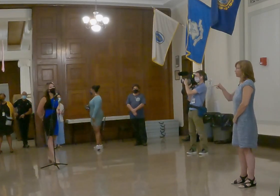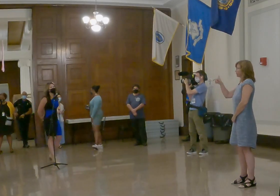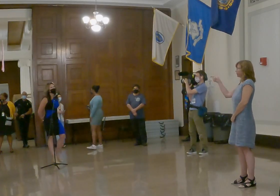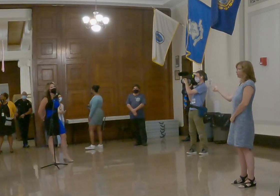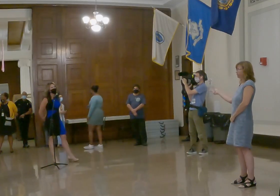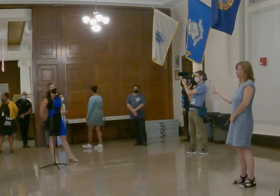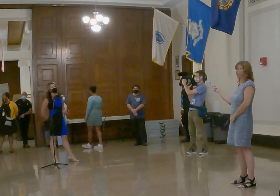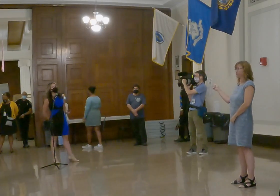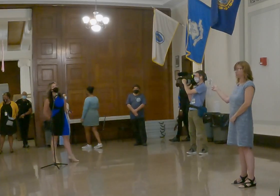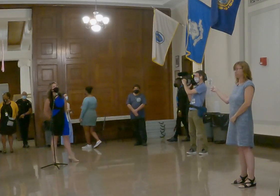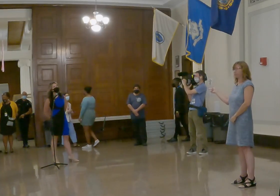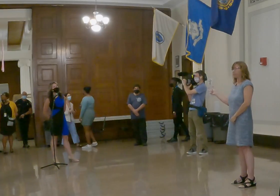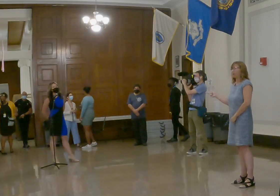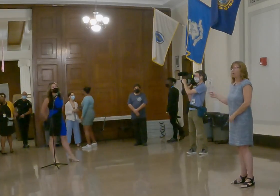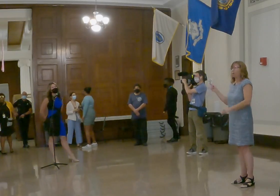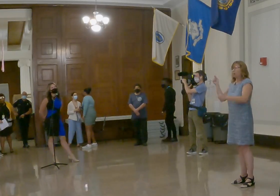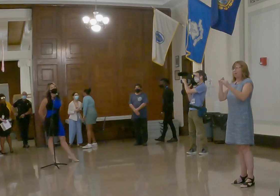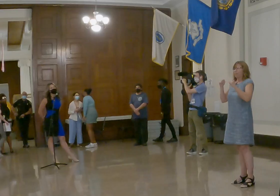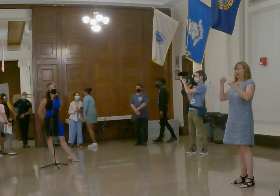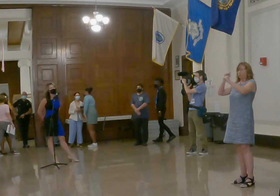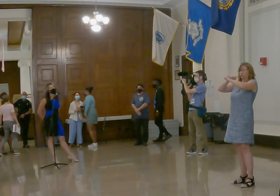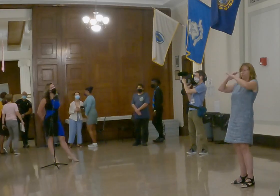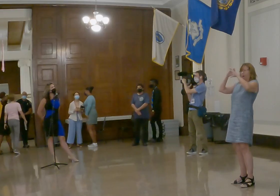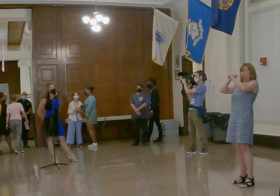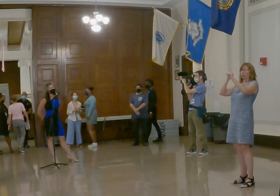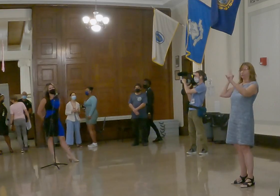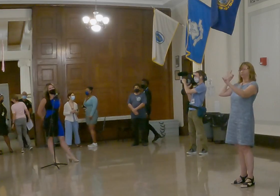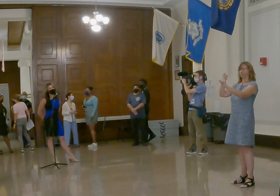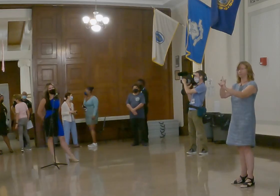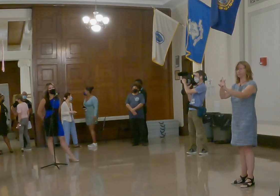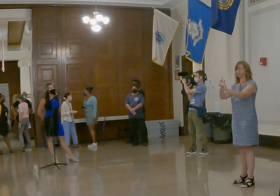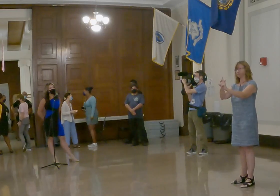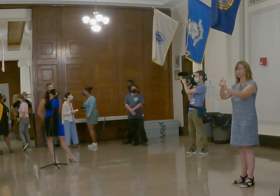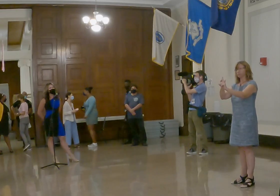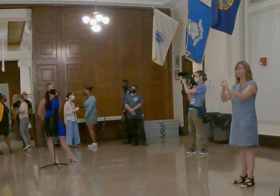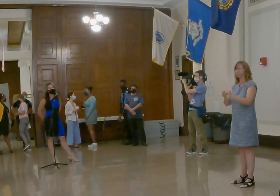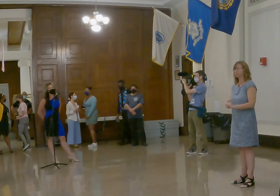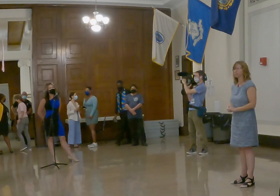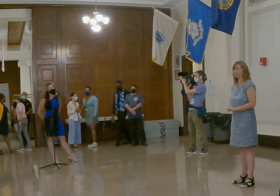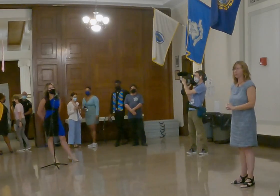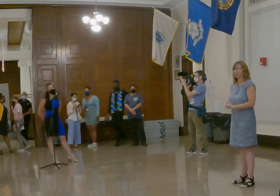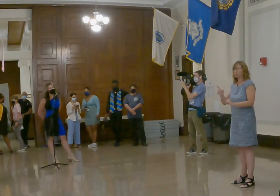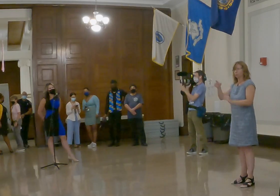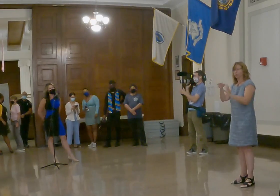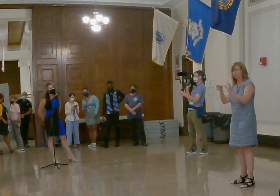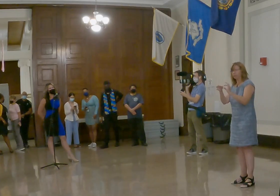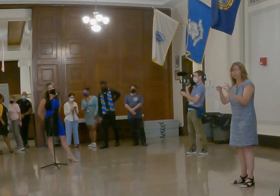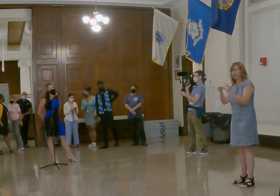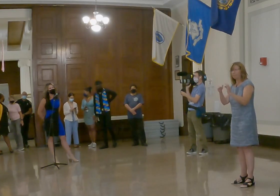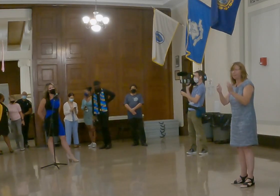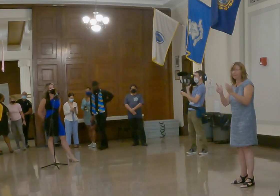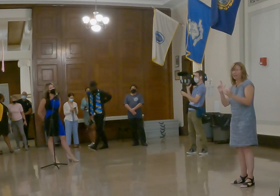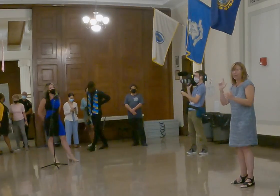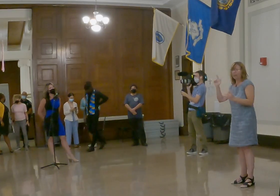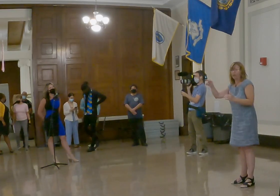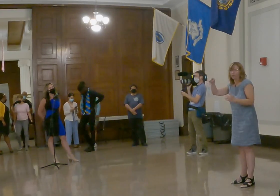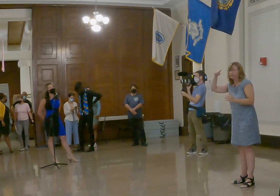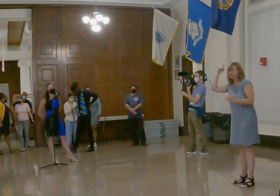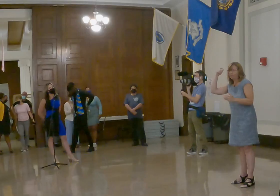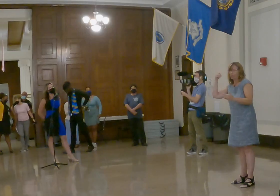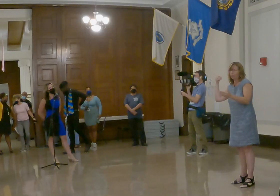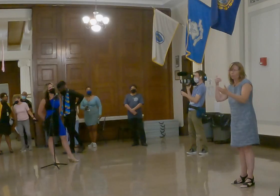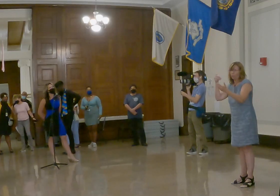Fireworks question. You were talking about how there might be a display later on this summer. What do you want to tell residents, like maybe give them something to look forward